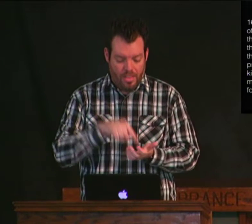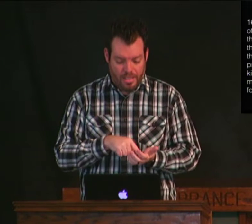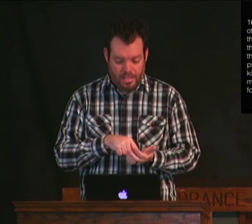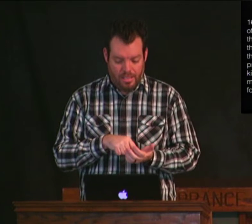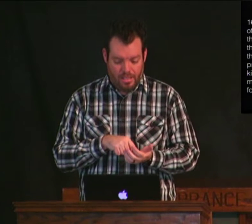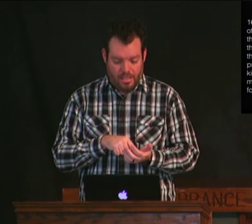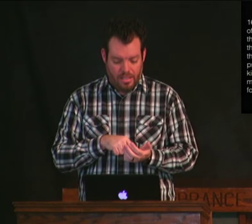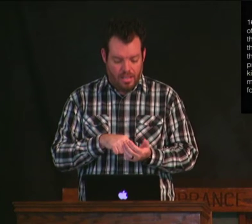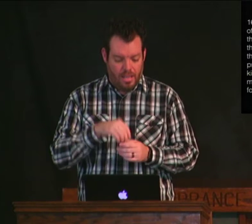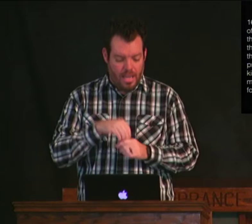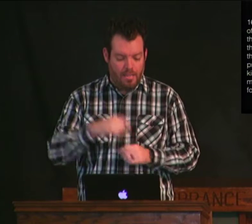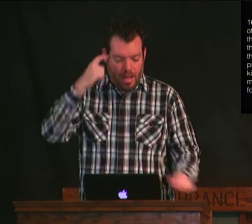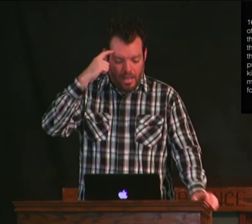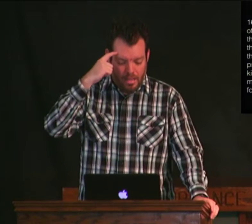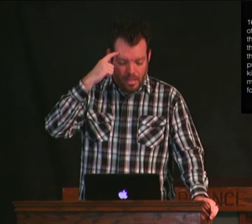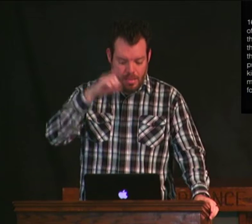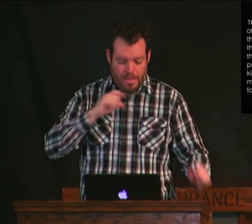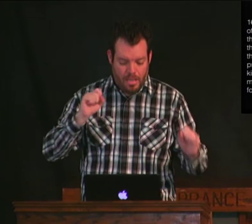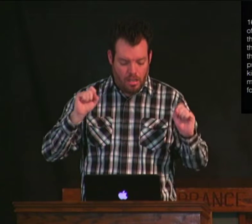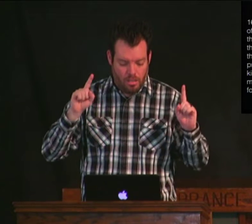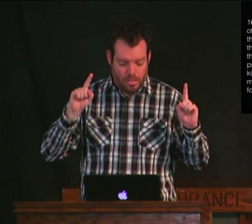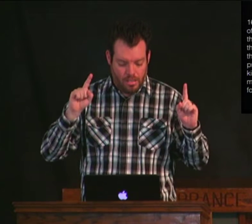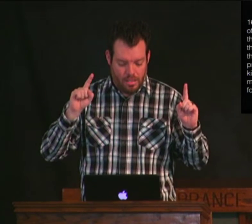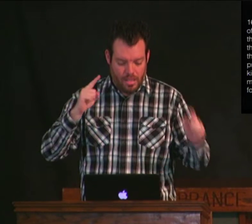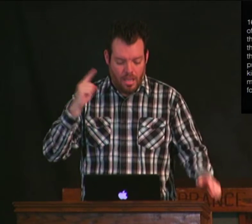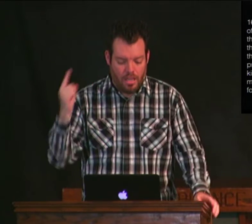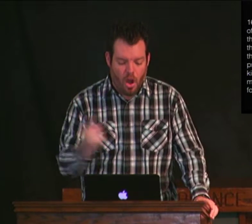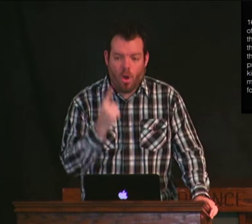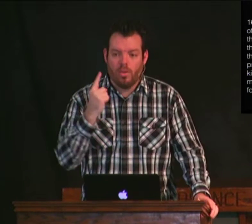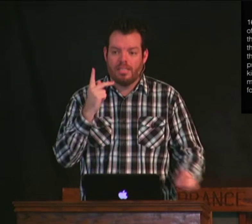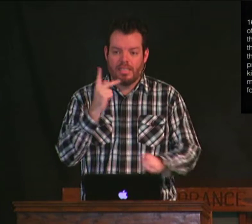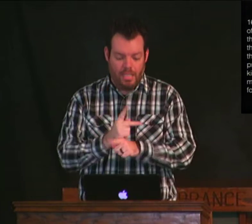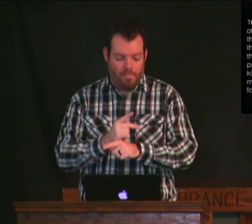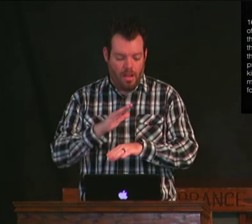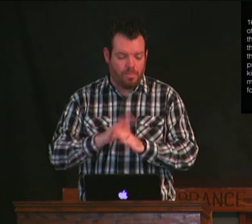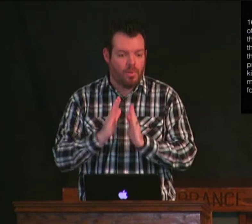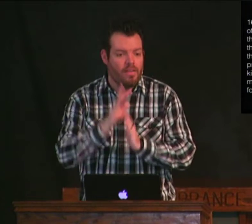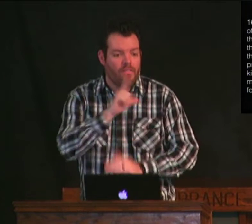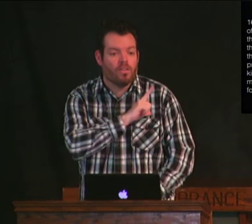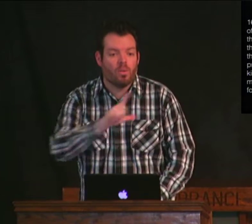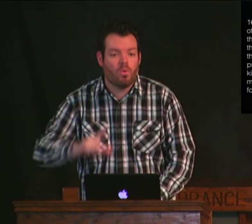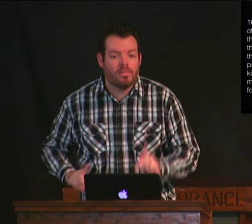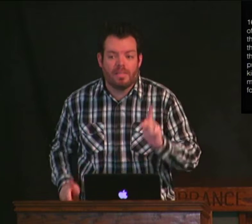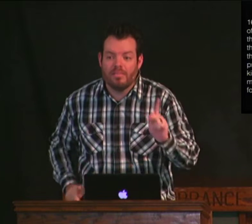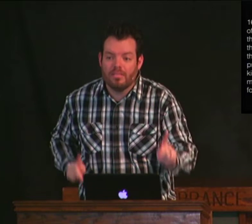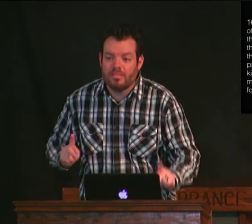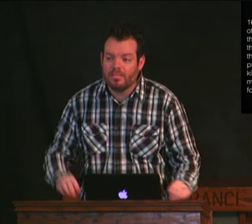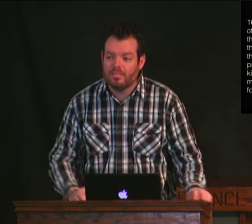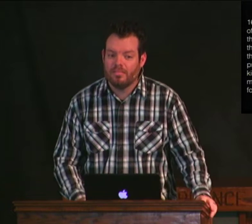this in mind, be alert and always keep on praying for the Lord's people.